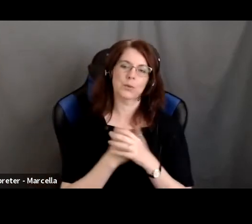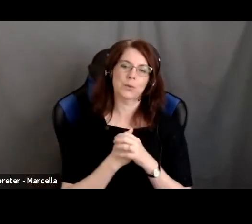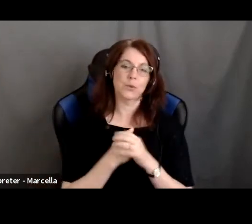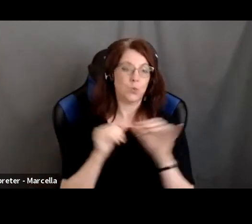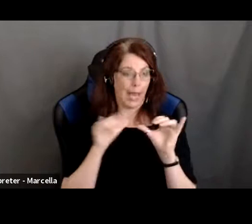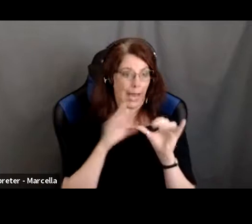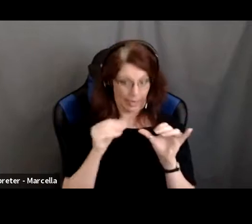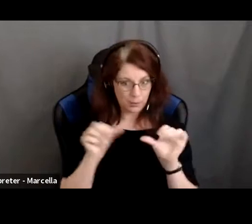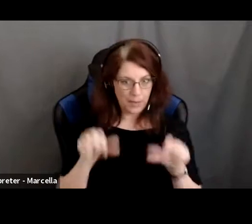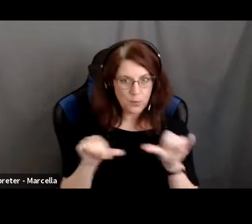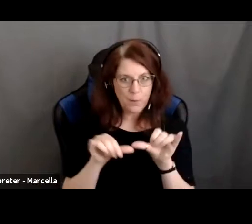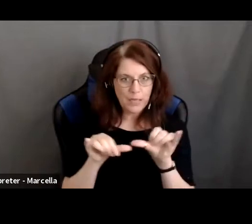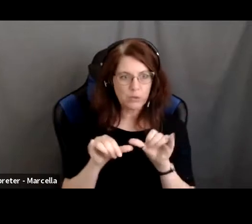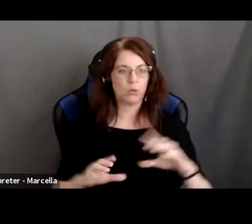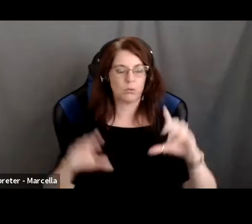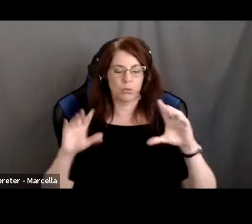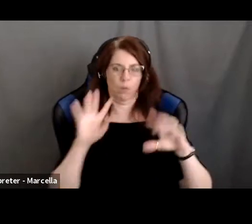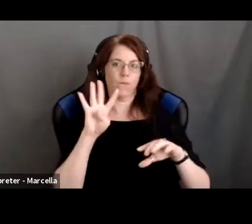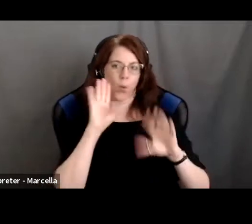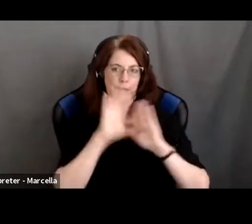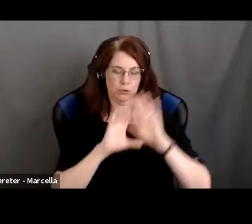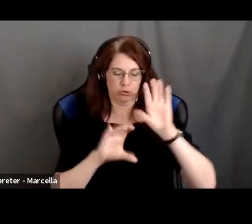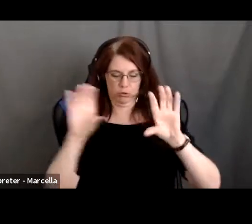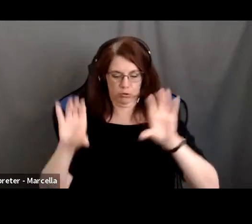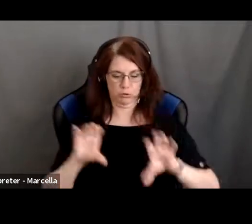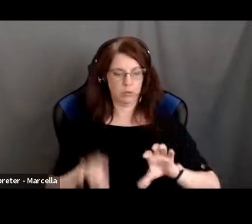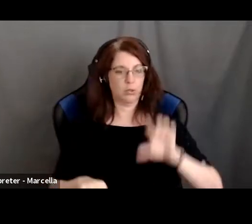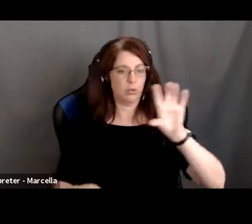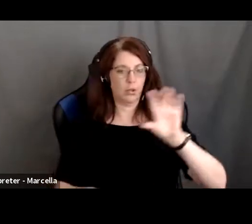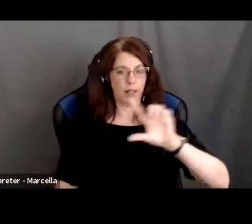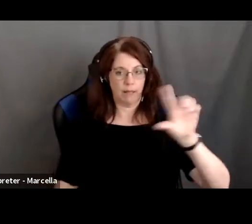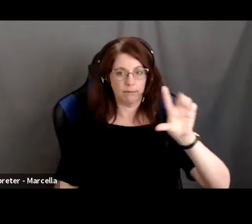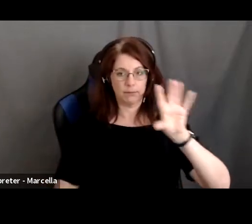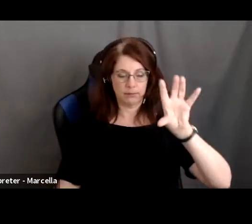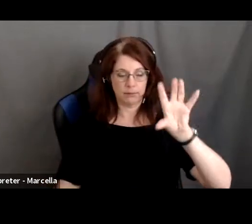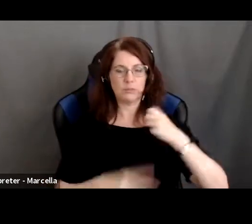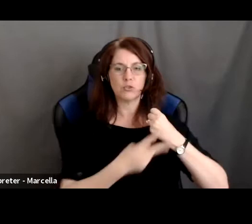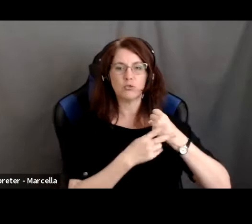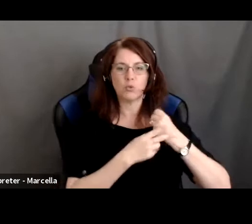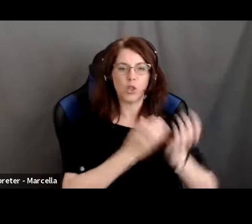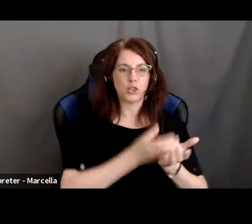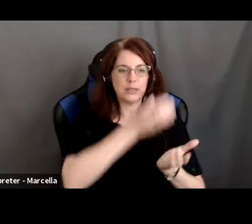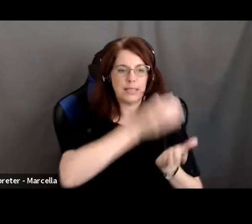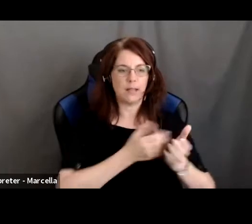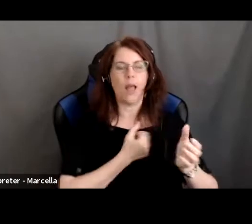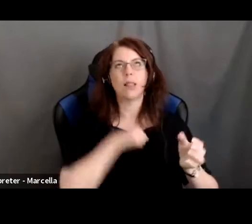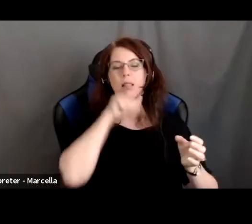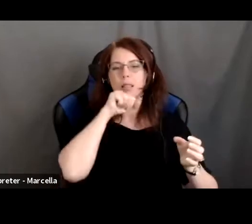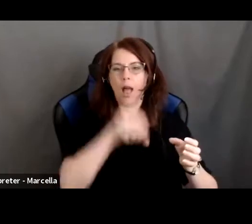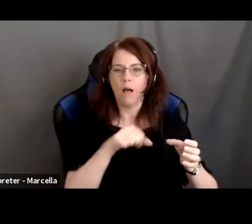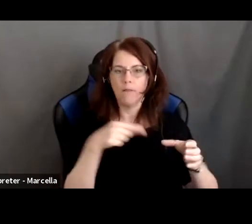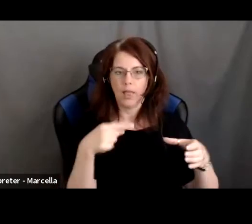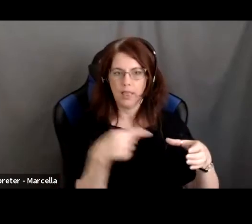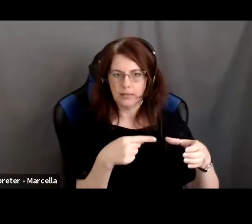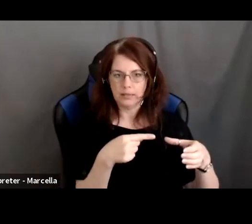measure them out. In the upper left-hand corner, we have a set of storage containers, and I love these containers